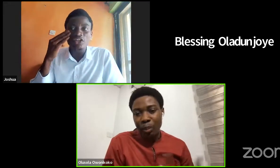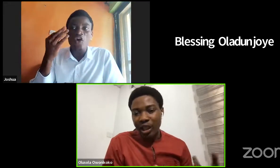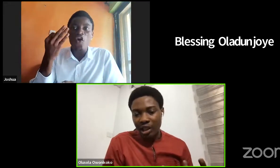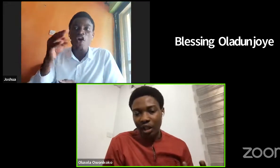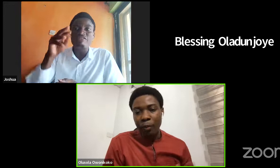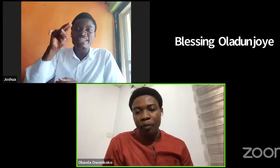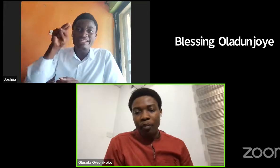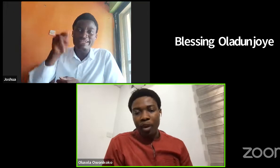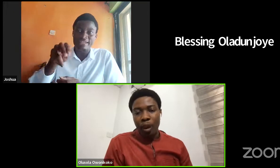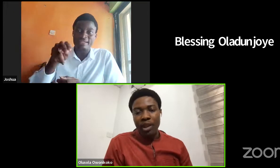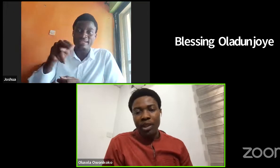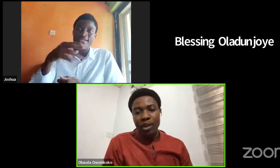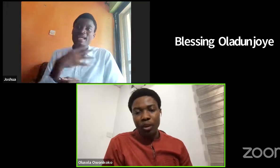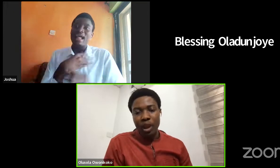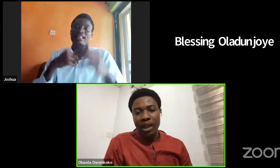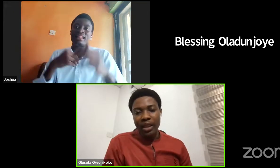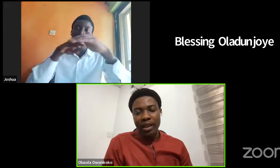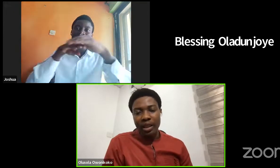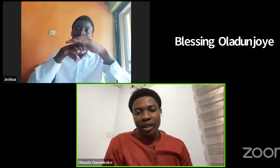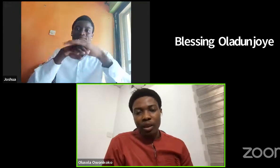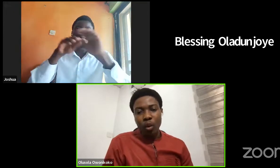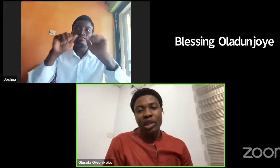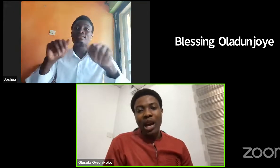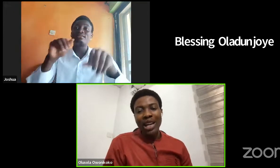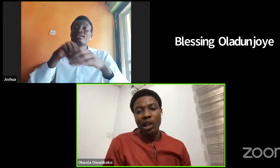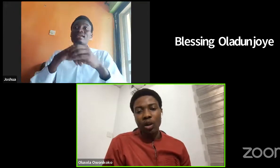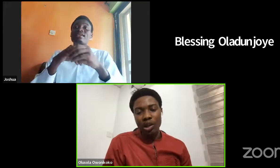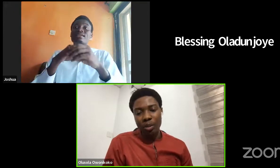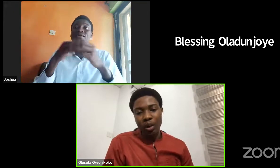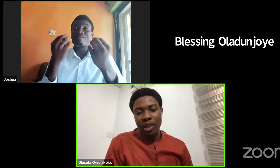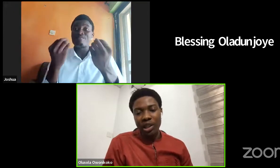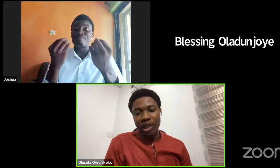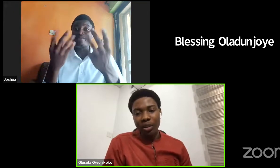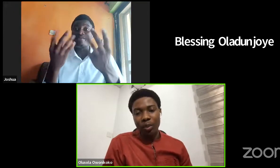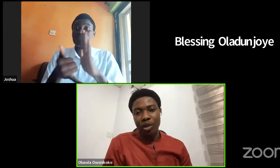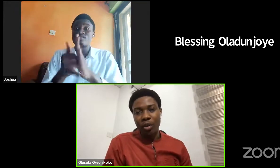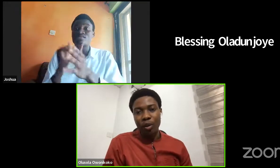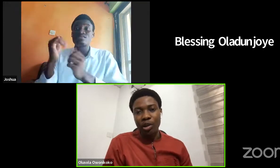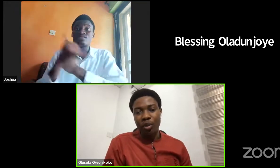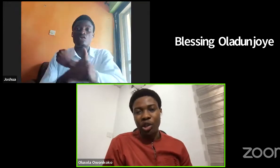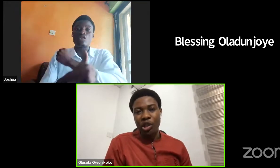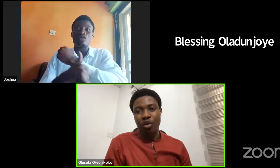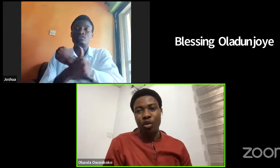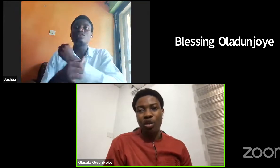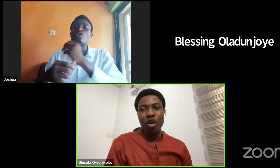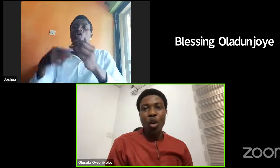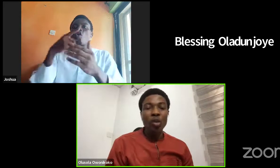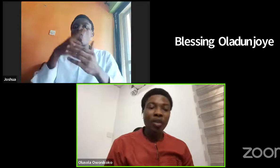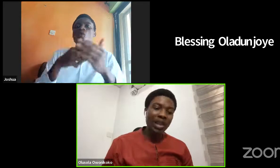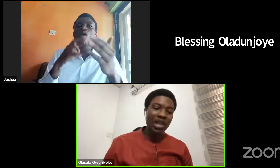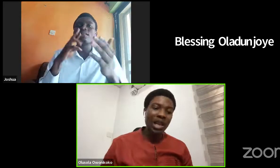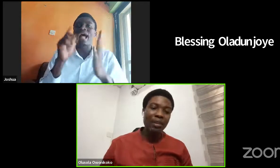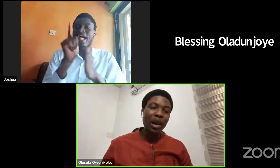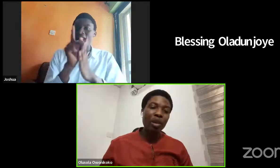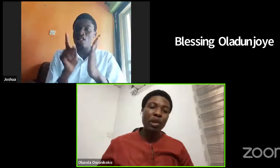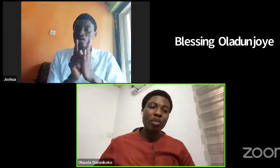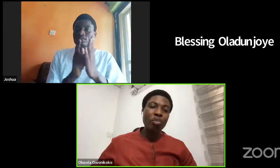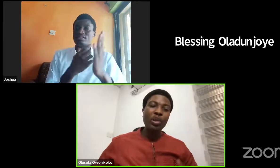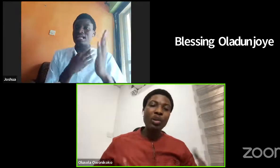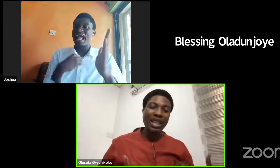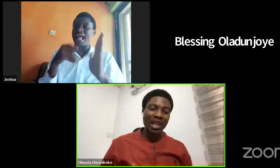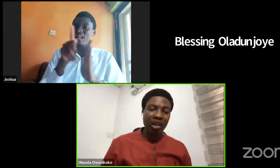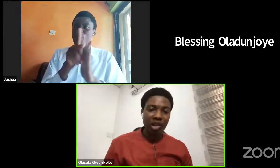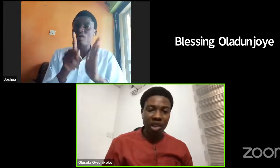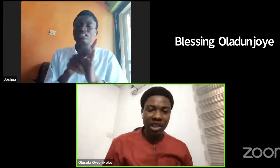that's the biggest thing, right? So, and what our laws and policies are supposed to help us do is to, over the time, help